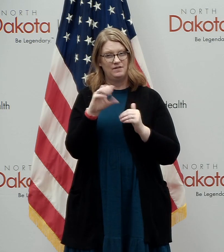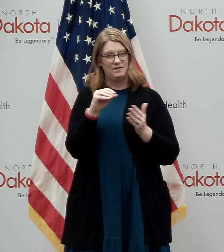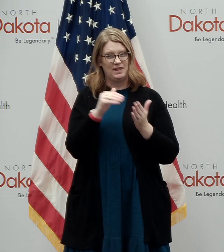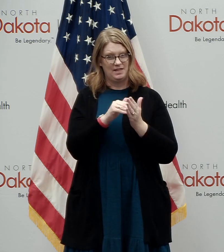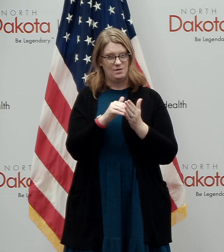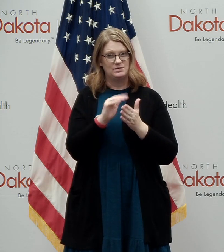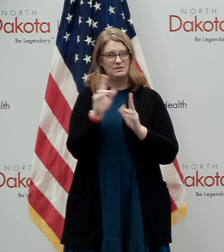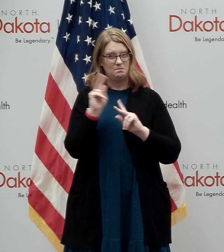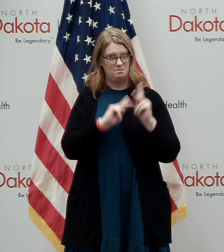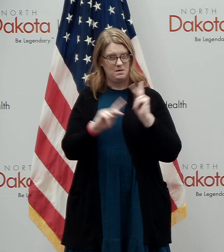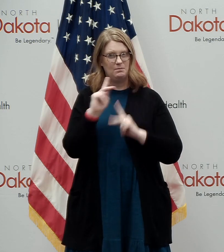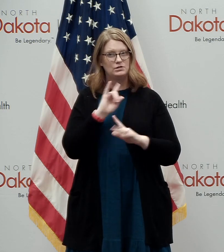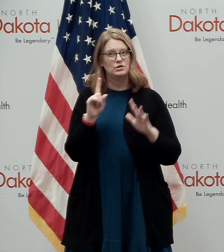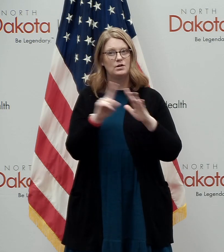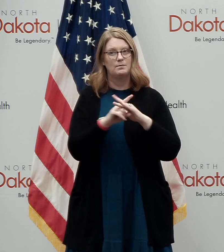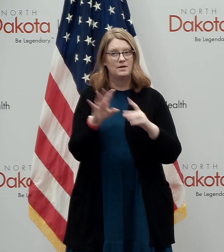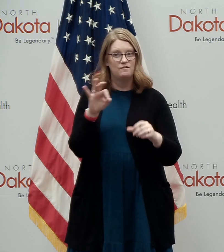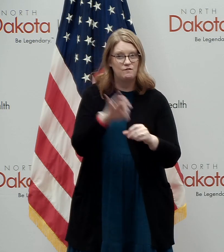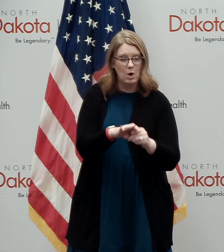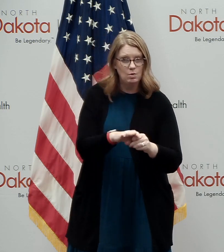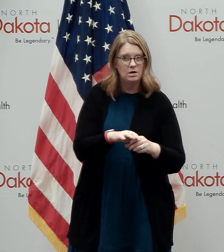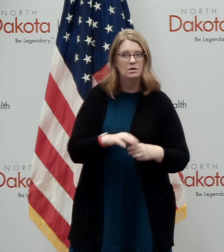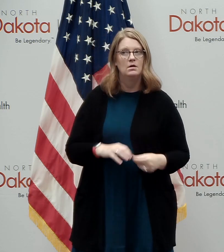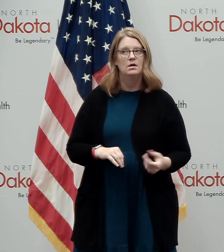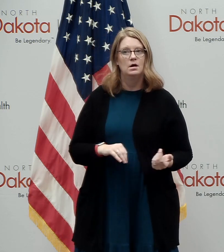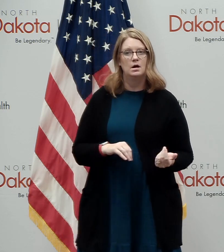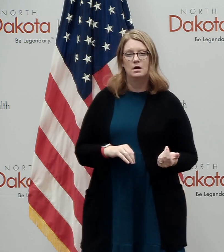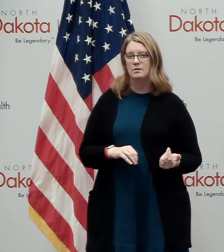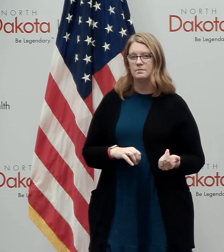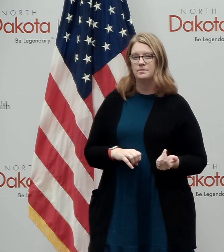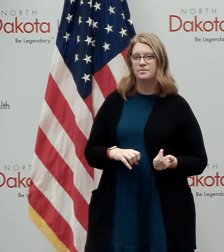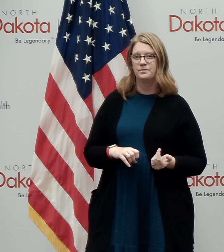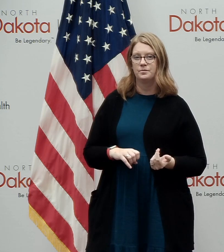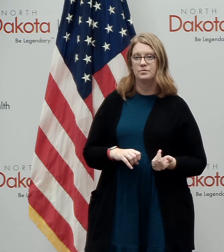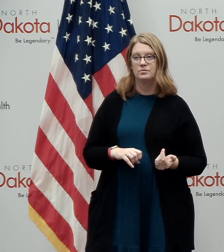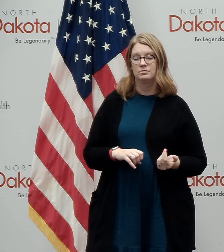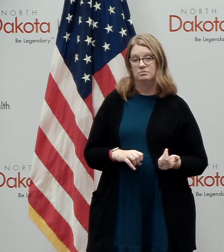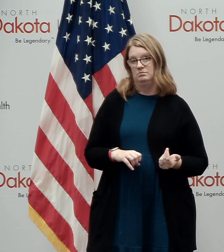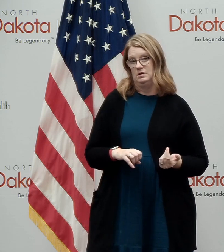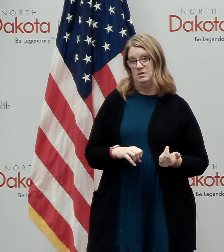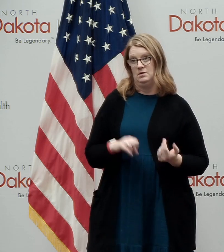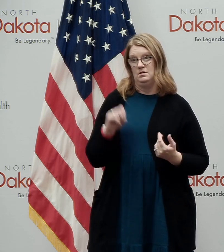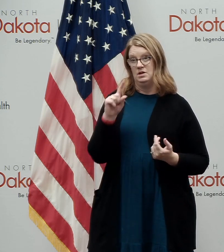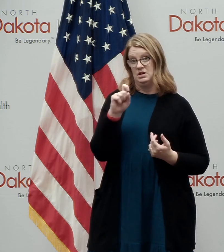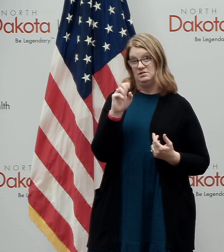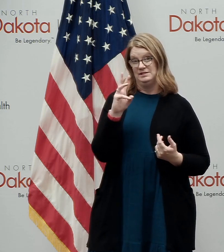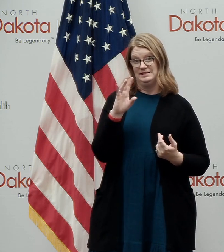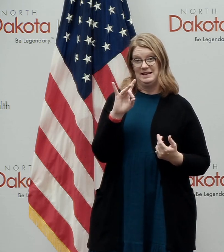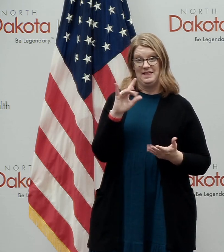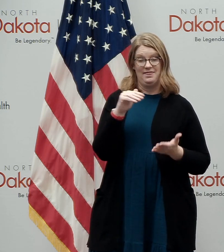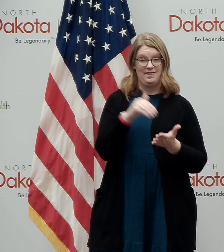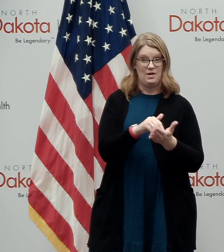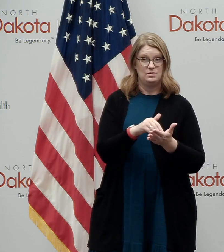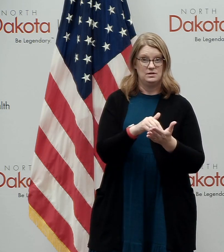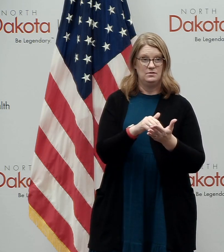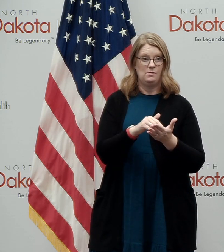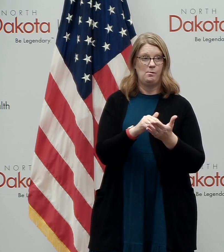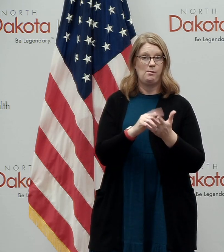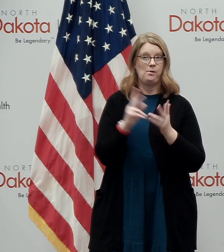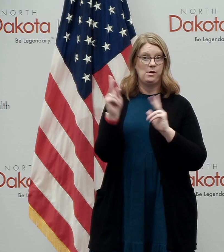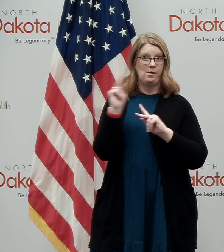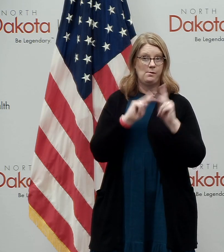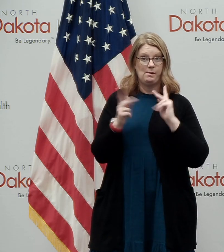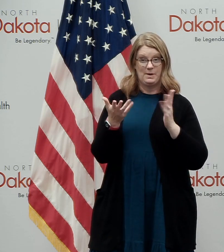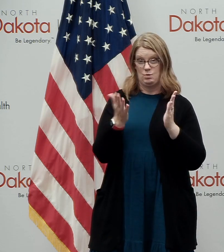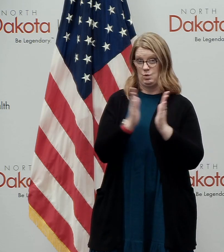people. We're expecting now, with 168,000 people that have